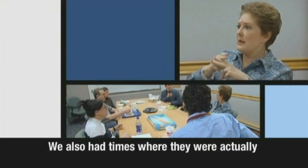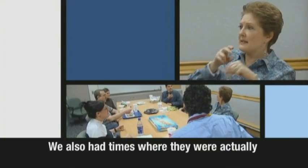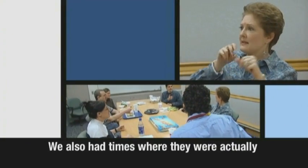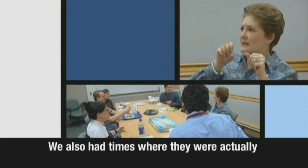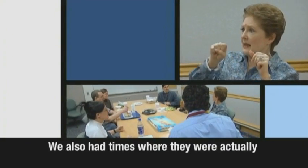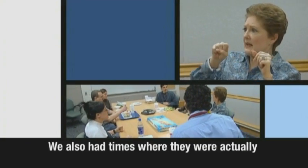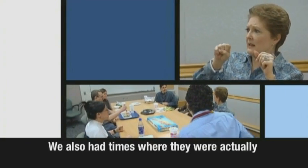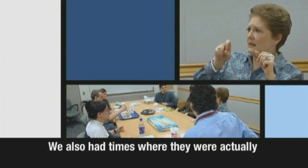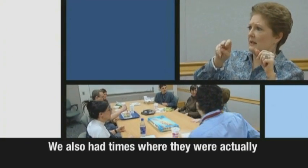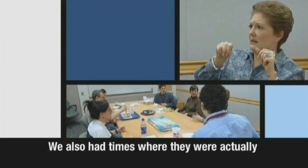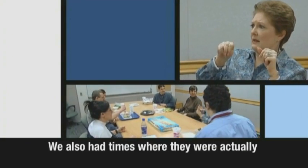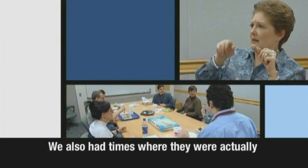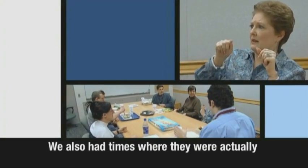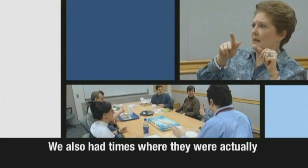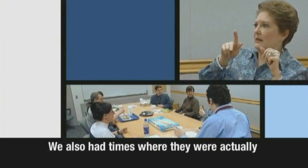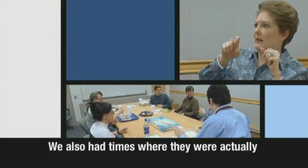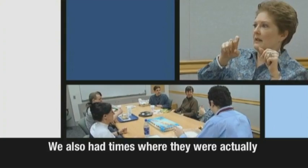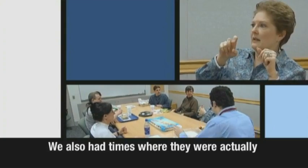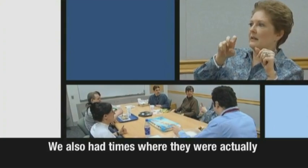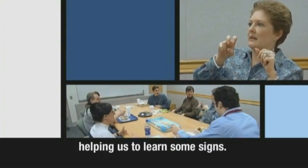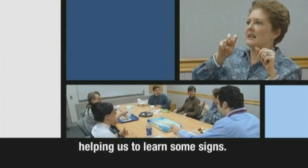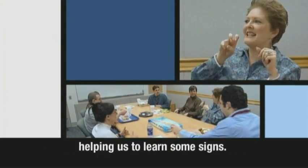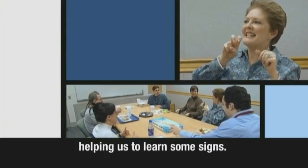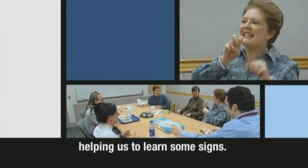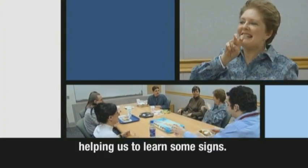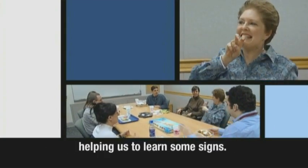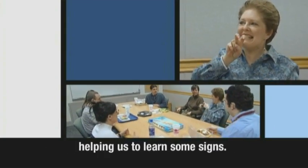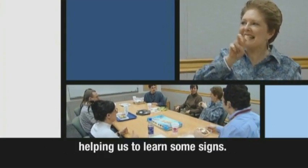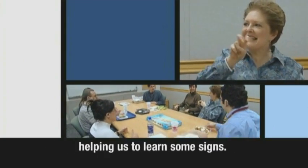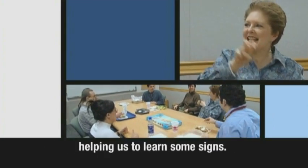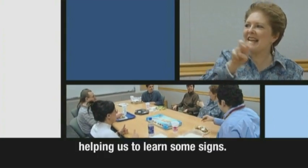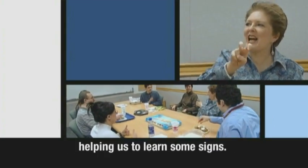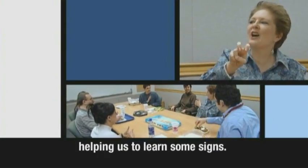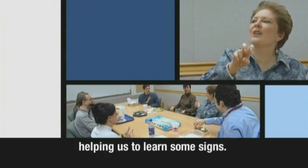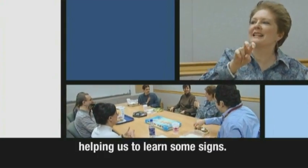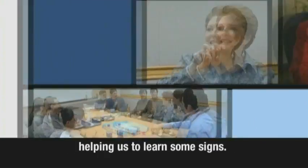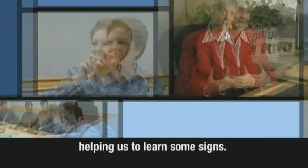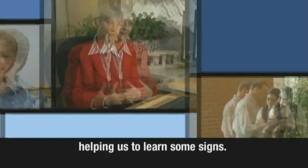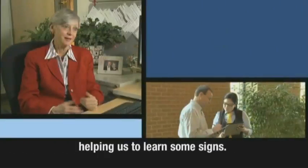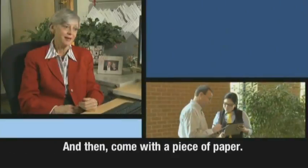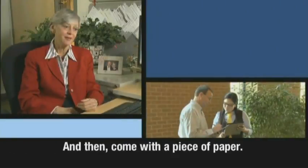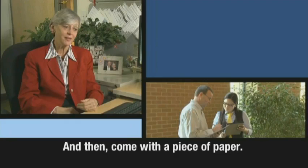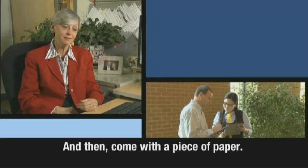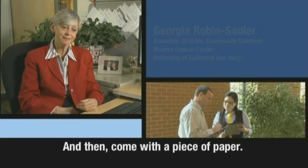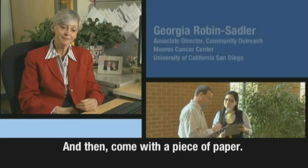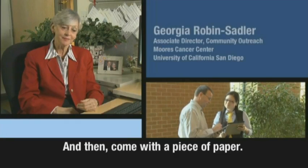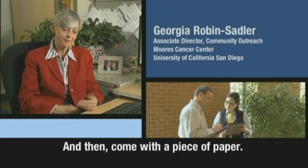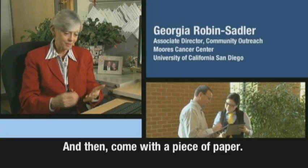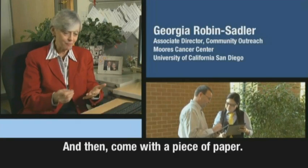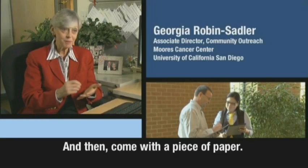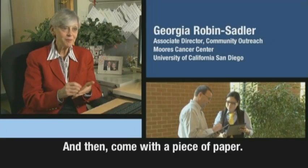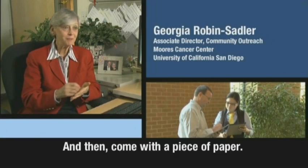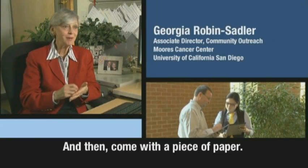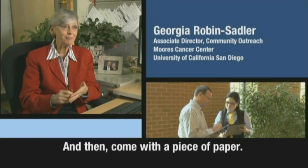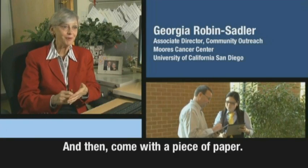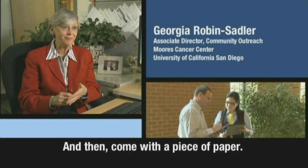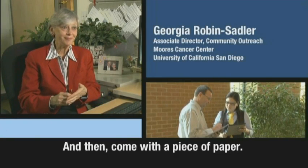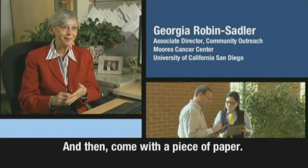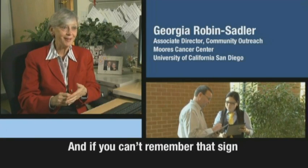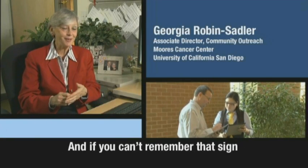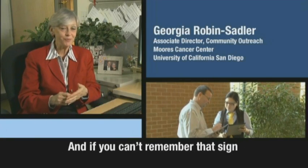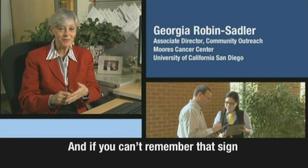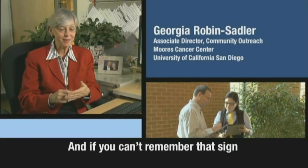had times where they were actually helping us to learn some signs. And then come with a piece of